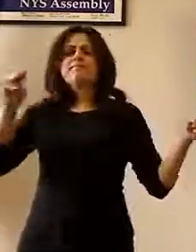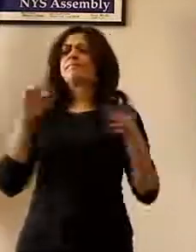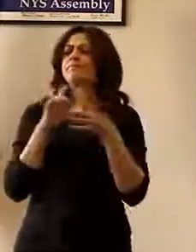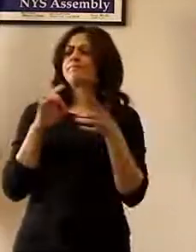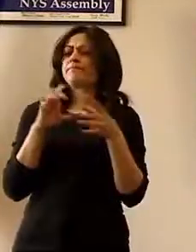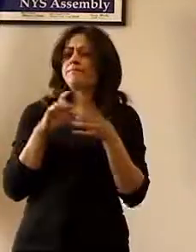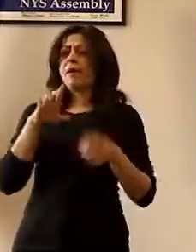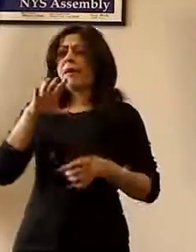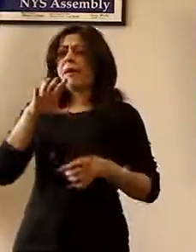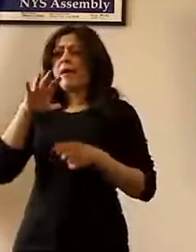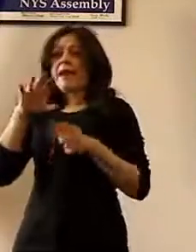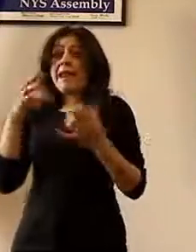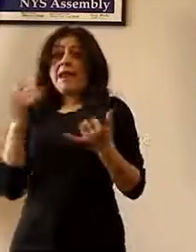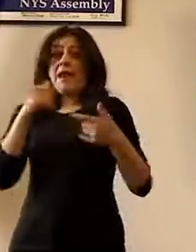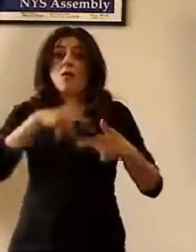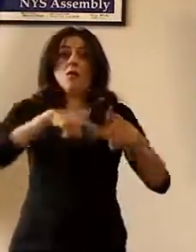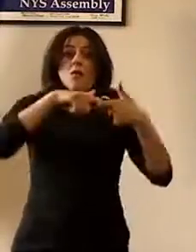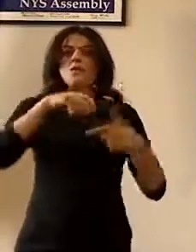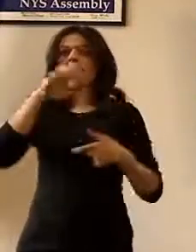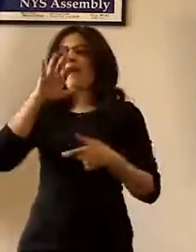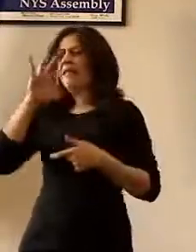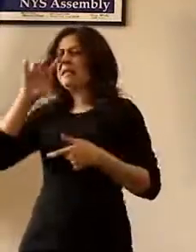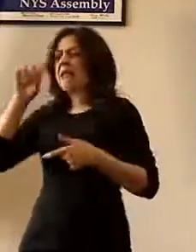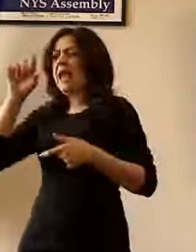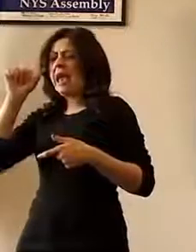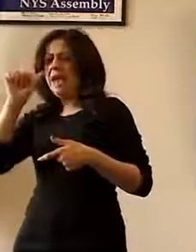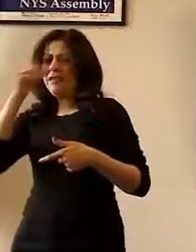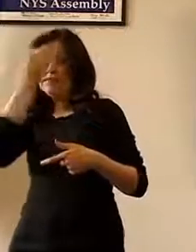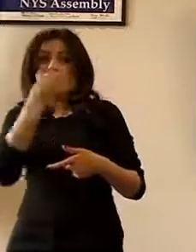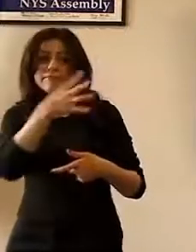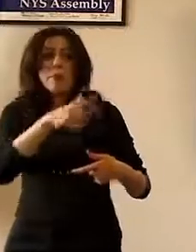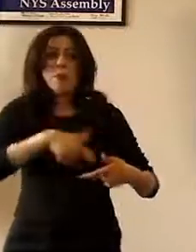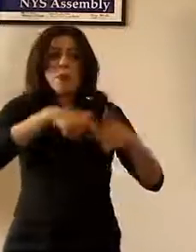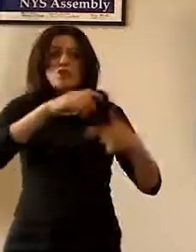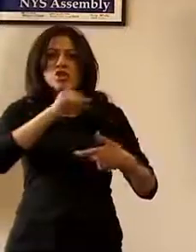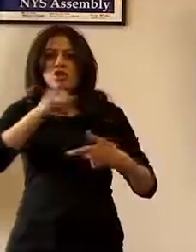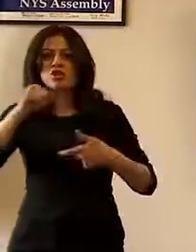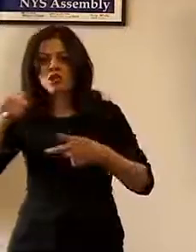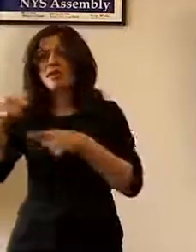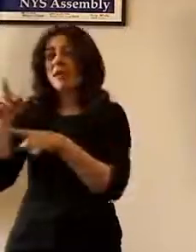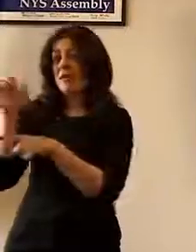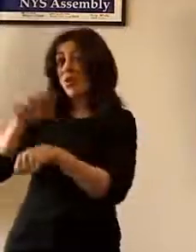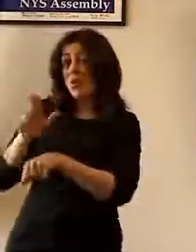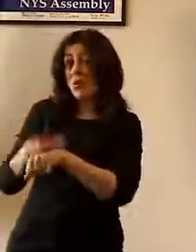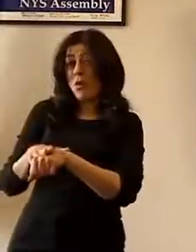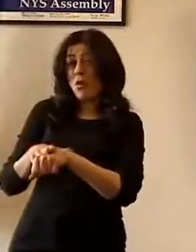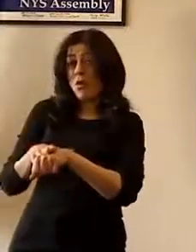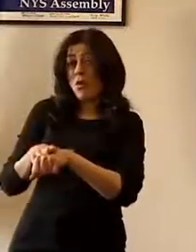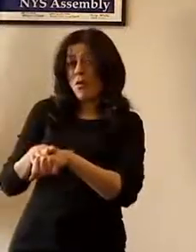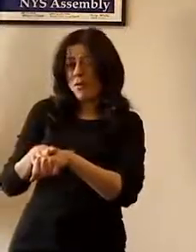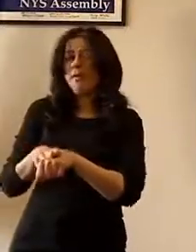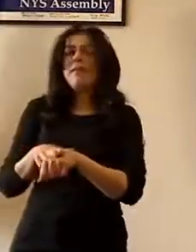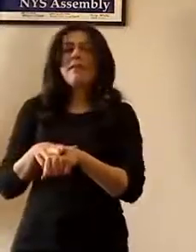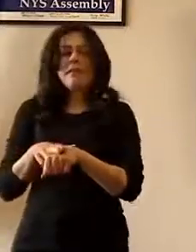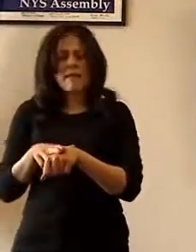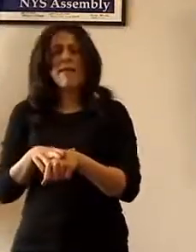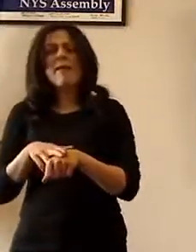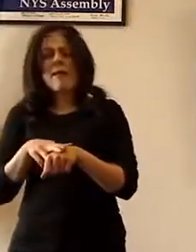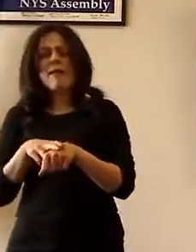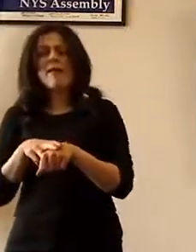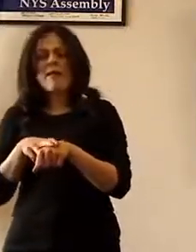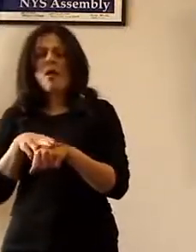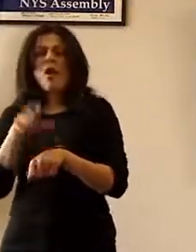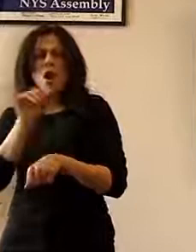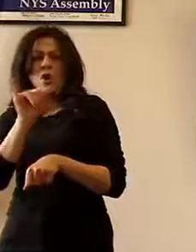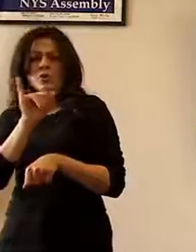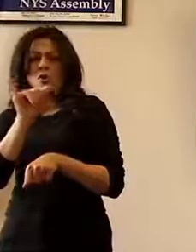FDA? And assuming that there is, and again, I don't want to assume, let's say there is no further area of